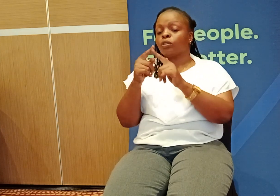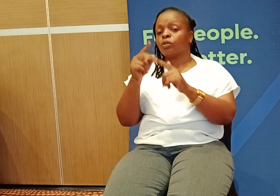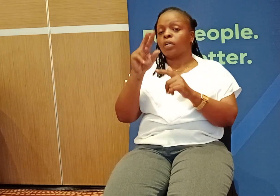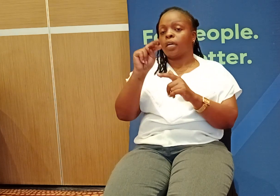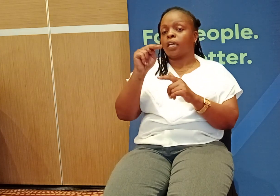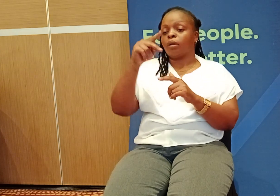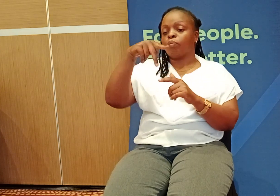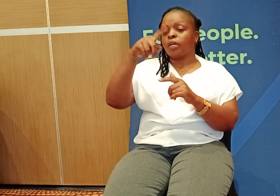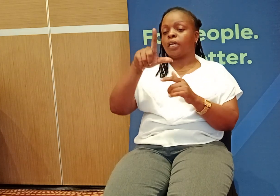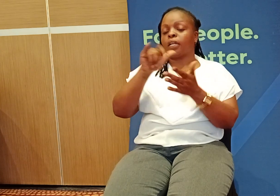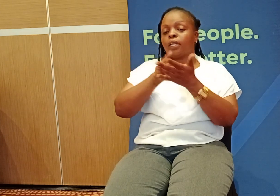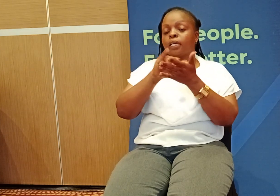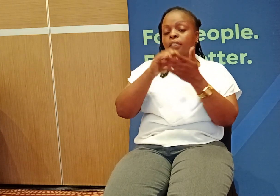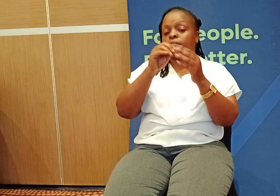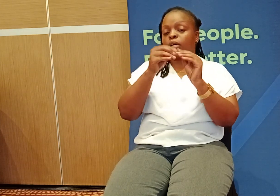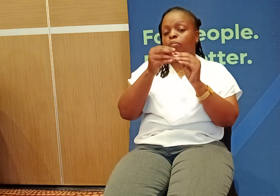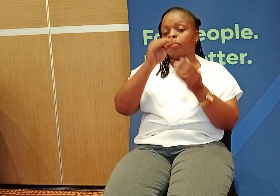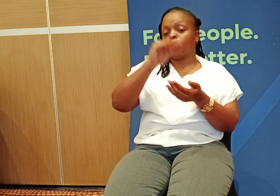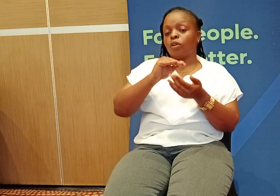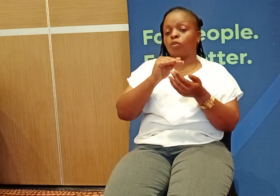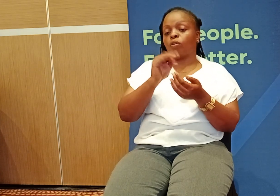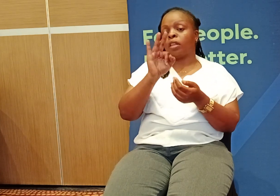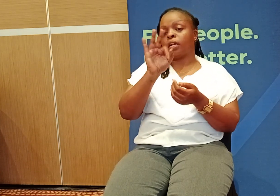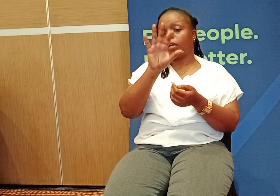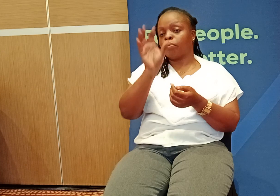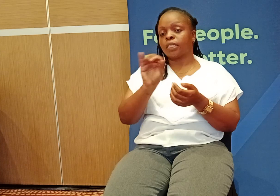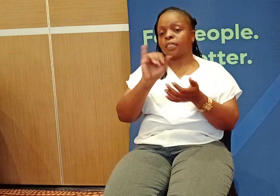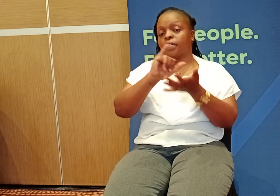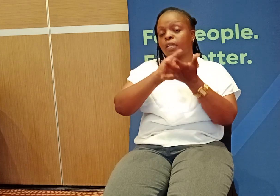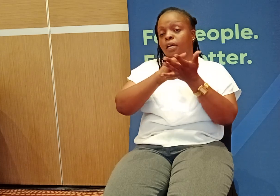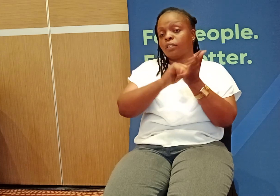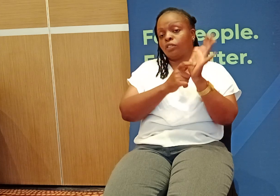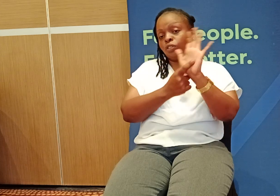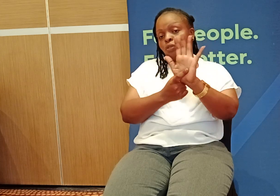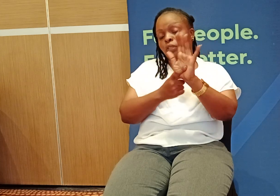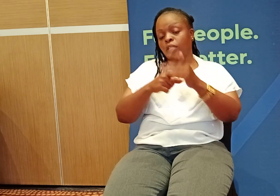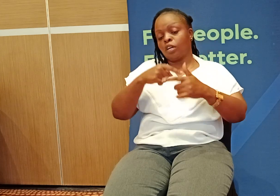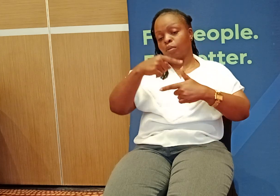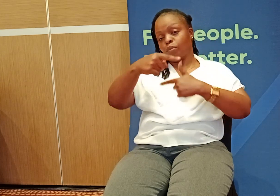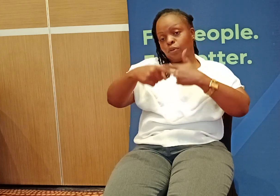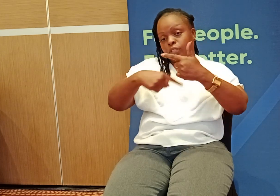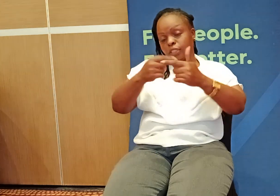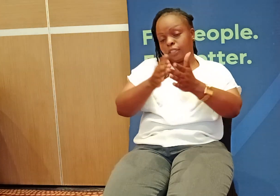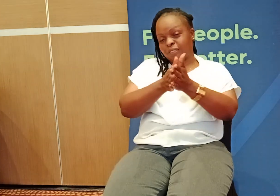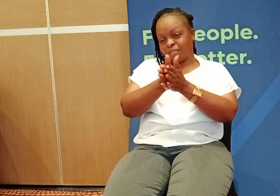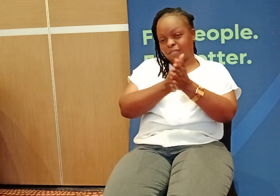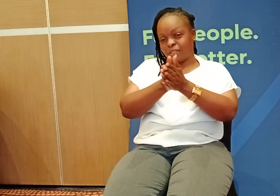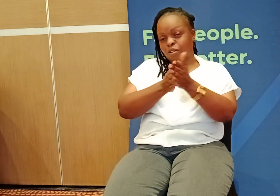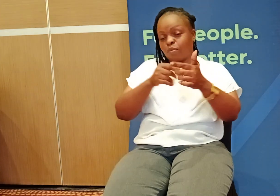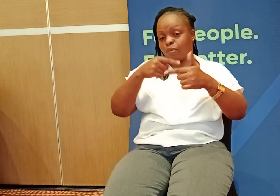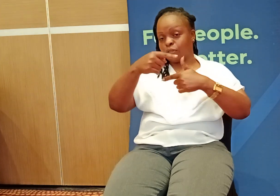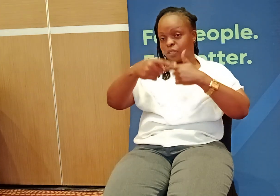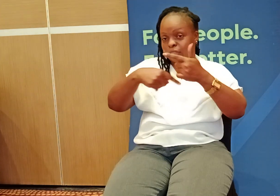just below 3%. So that talks to the process, the robustness of the process of origination that